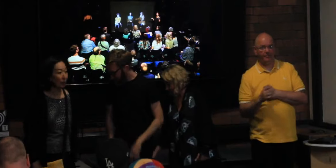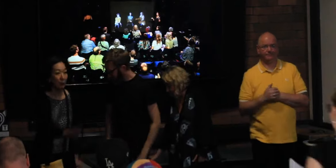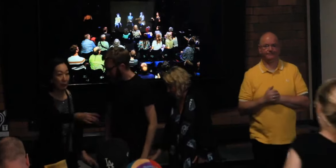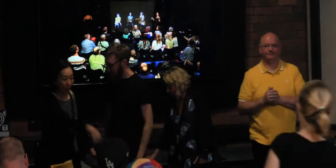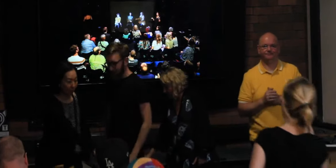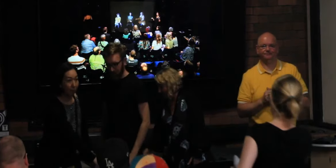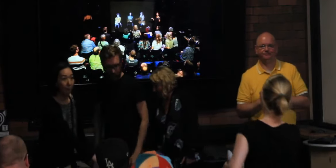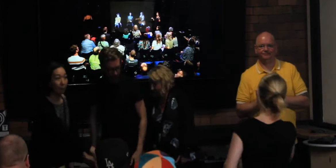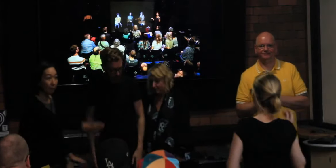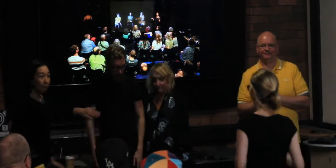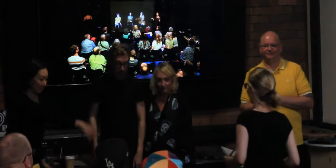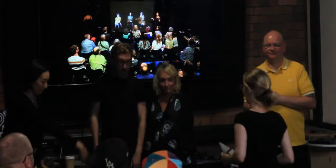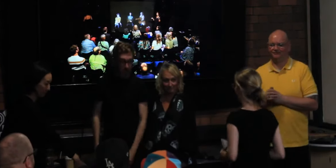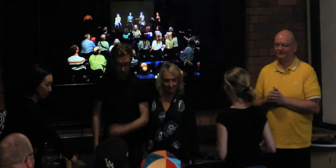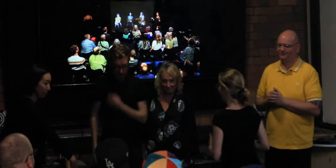Please come.